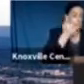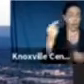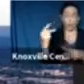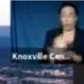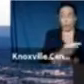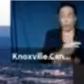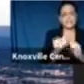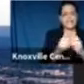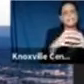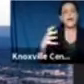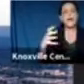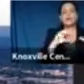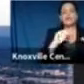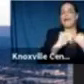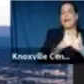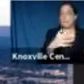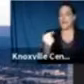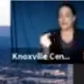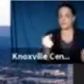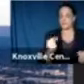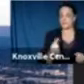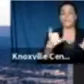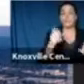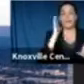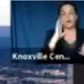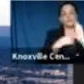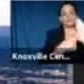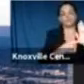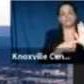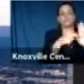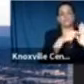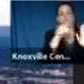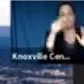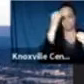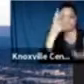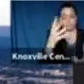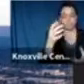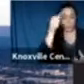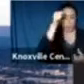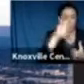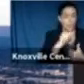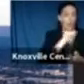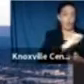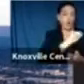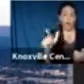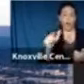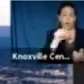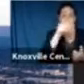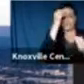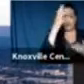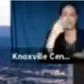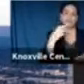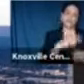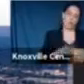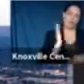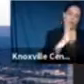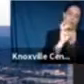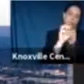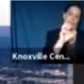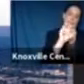rate? We will now pull up the data, and as a reminder, all of this data that we are going to talk about is on our website. You can find